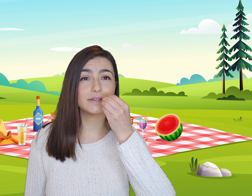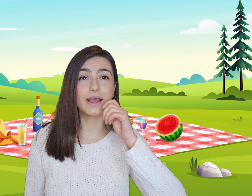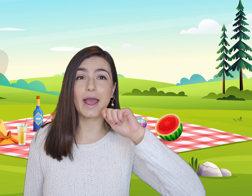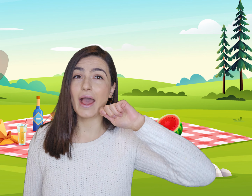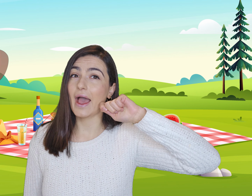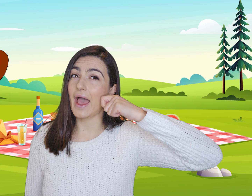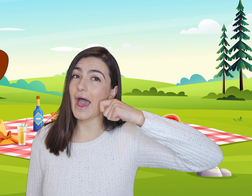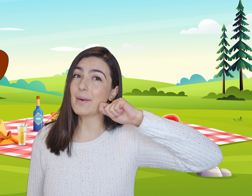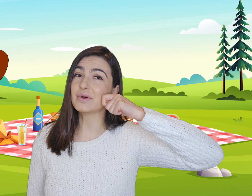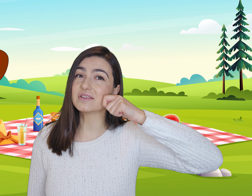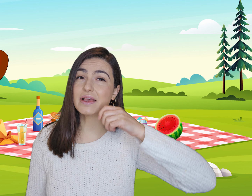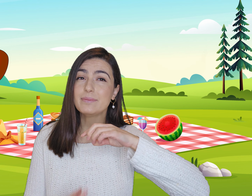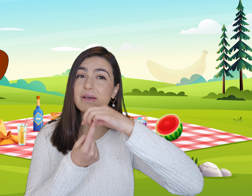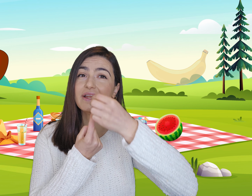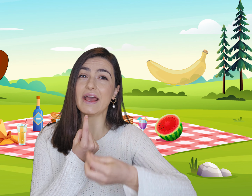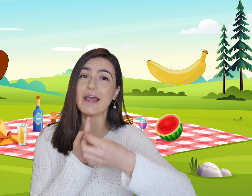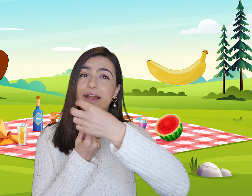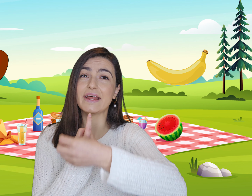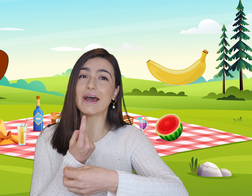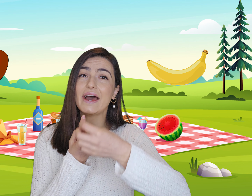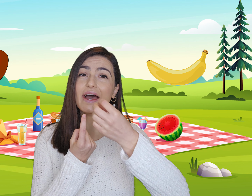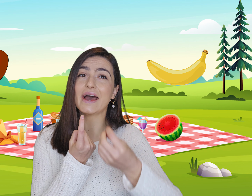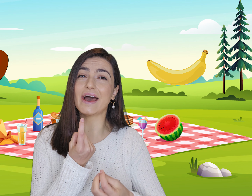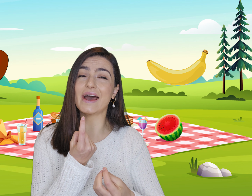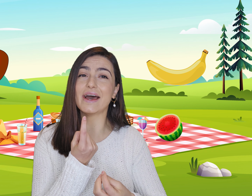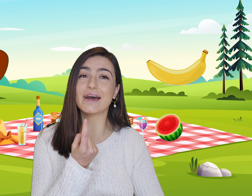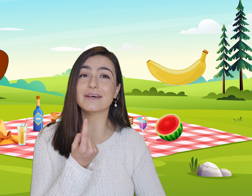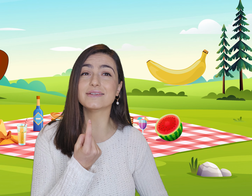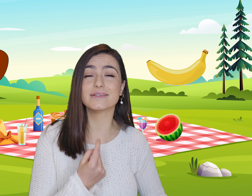eat